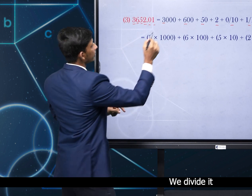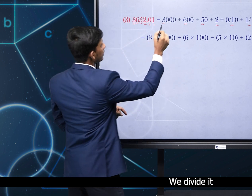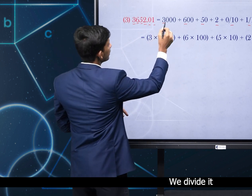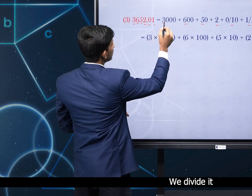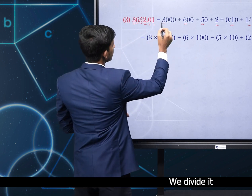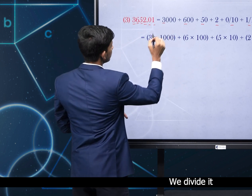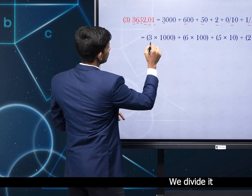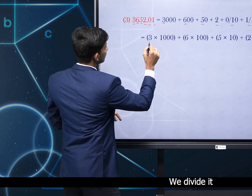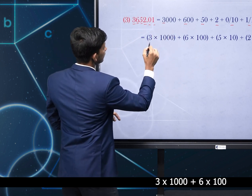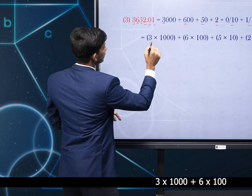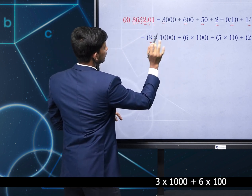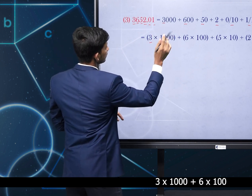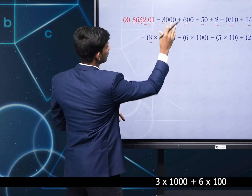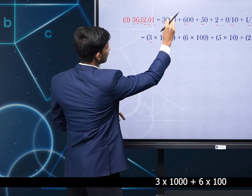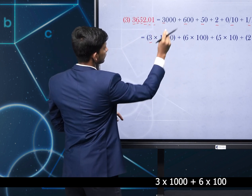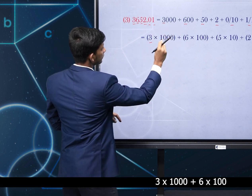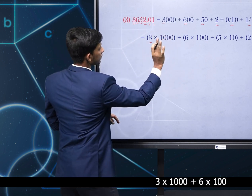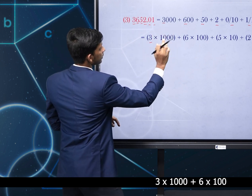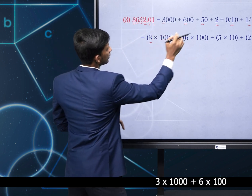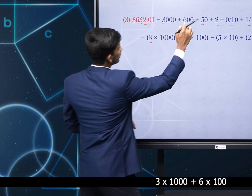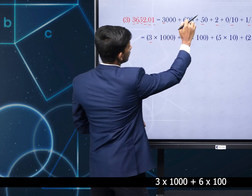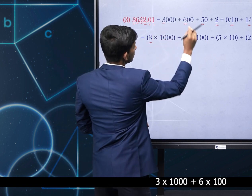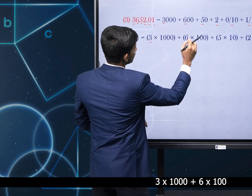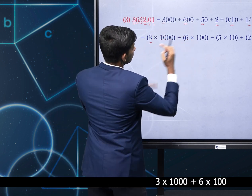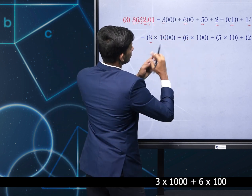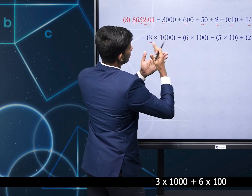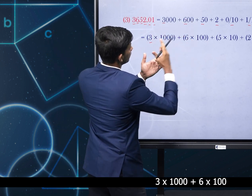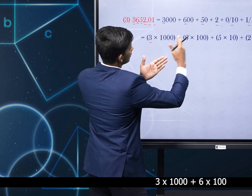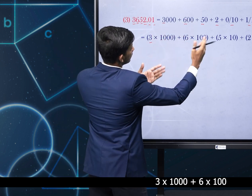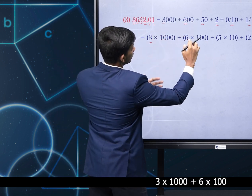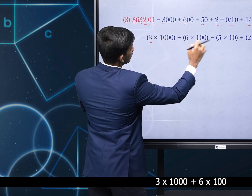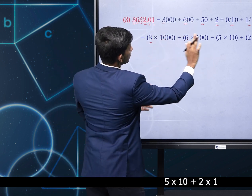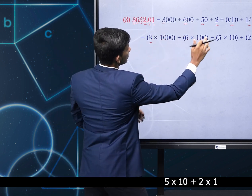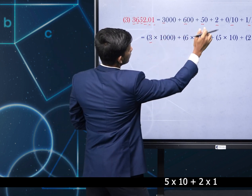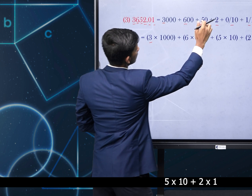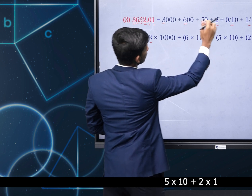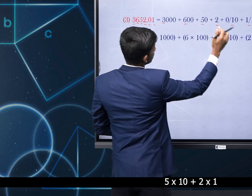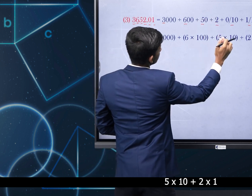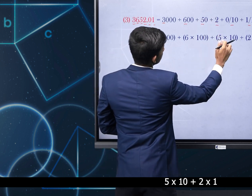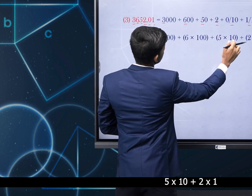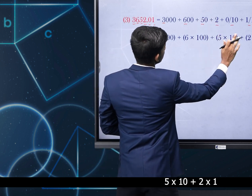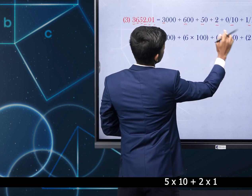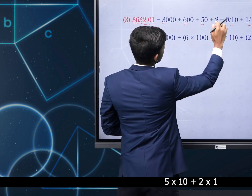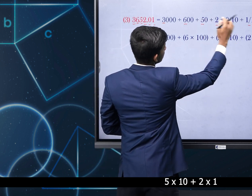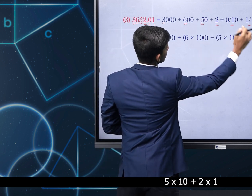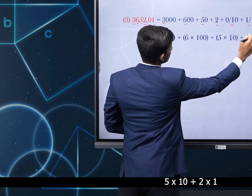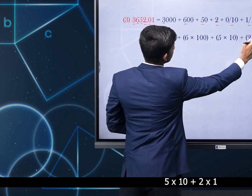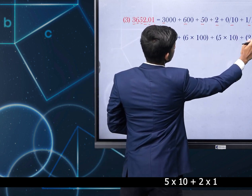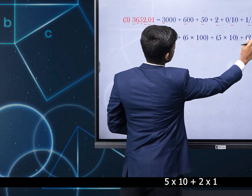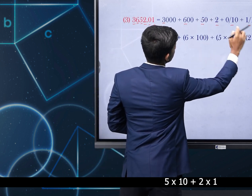divide it, 3 into 1000 6 into 100, 5 into 10 plus 2